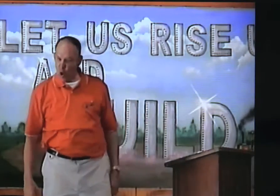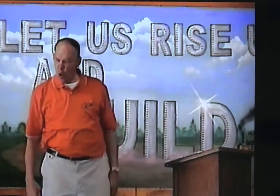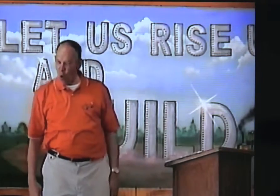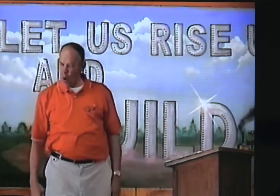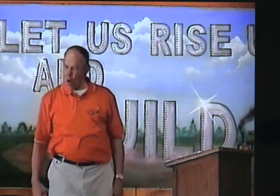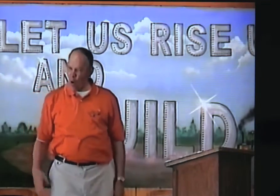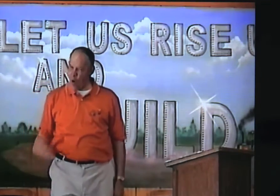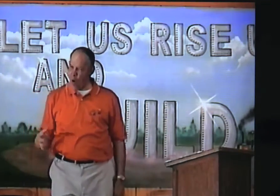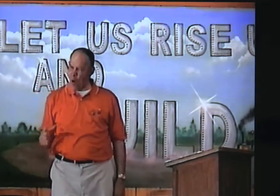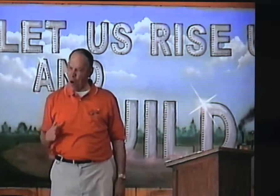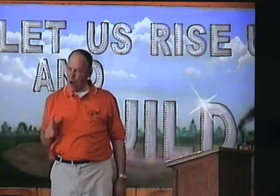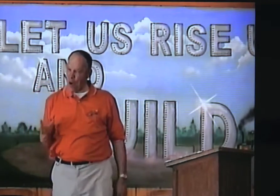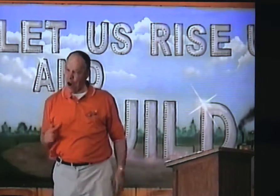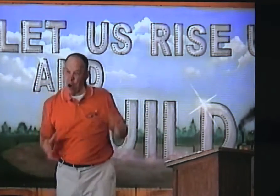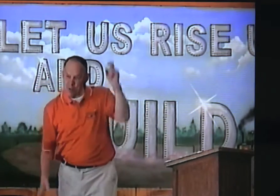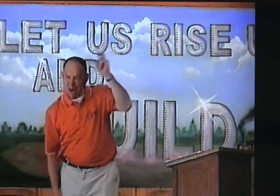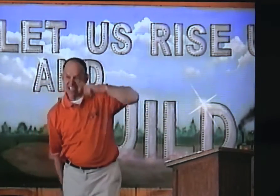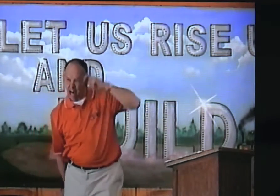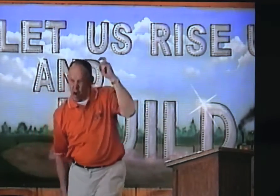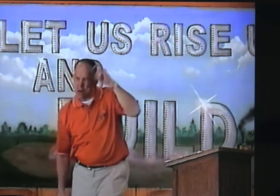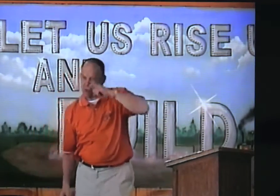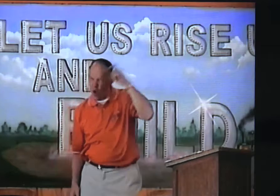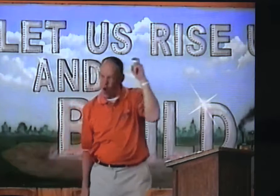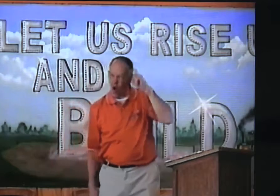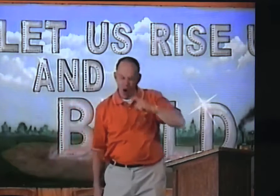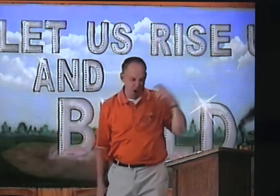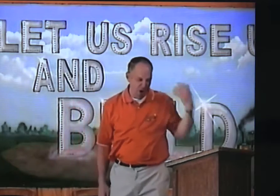gloomy teachers. You'll have wisdom.